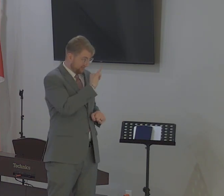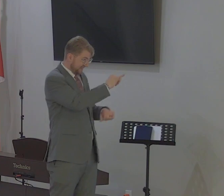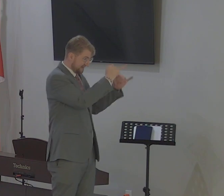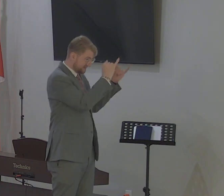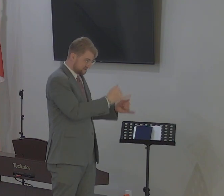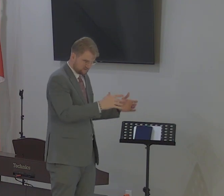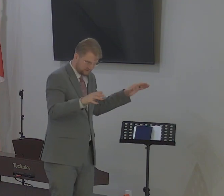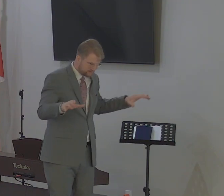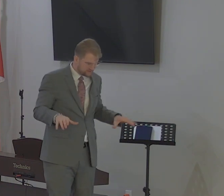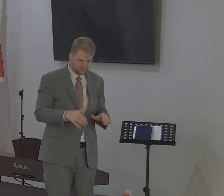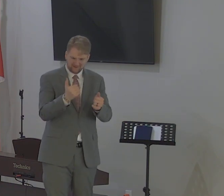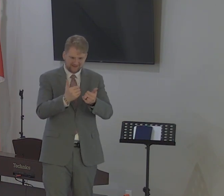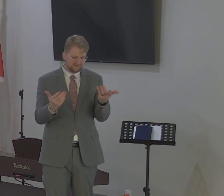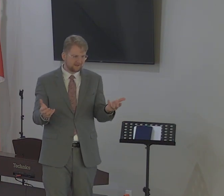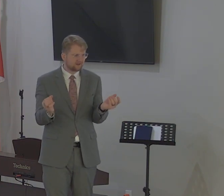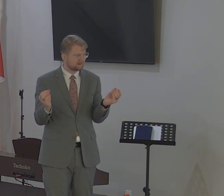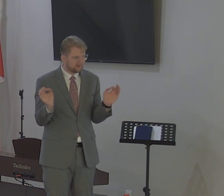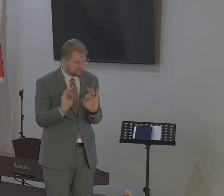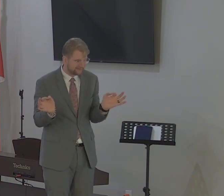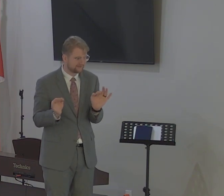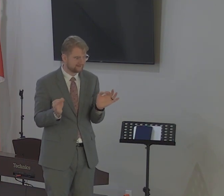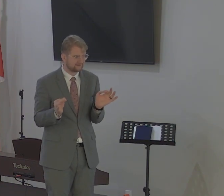Absolutely. Unfeigned love.